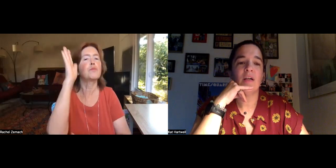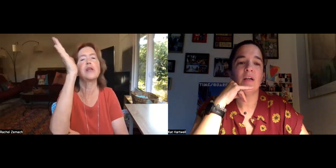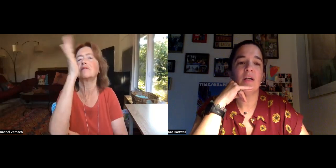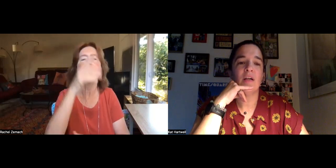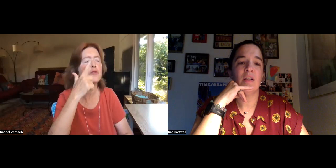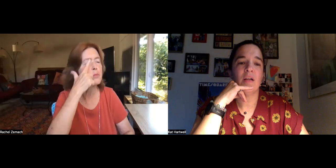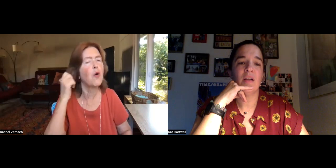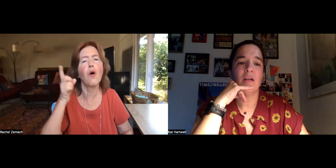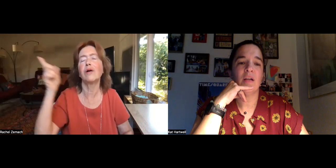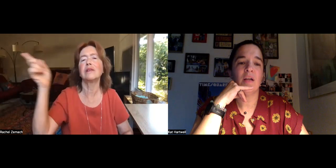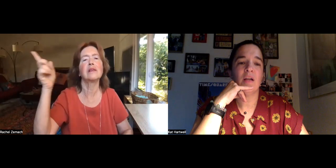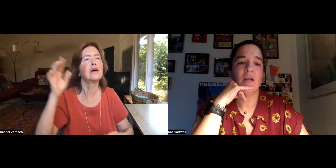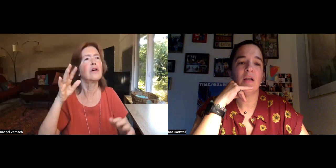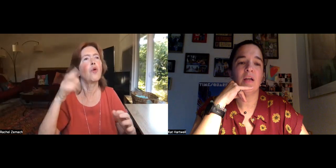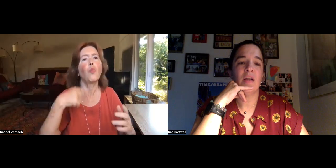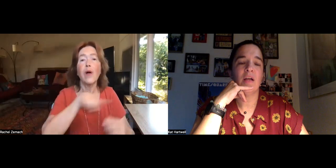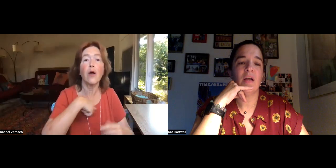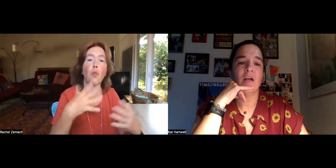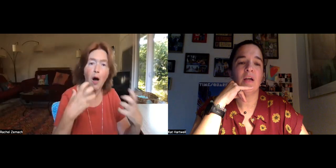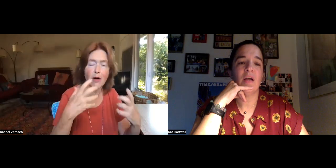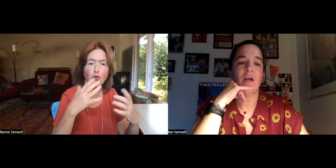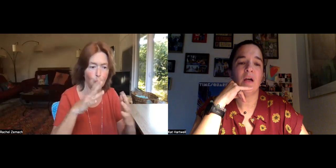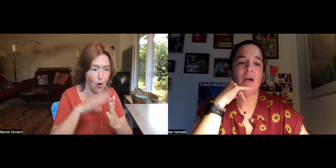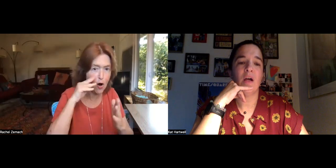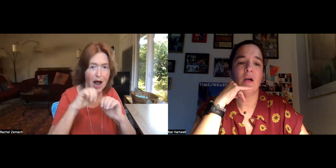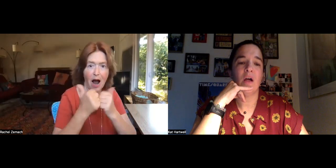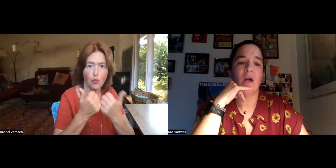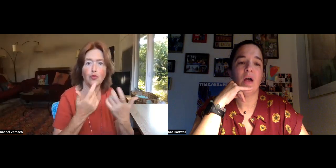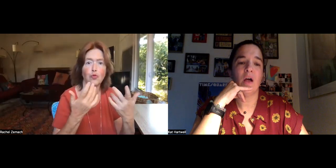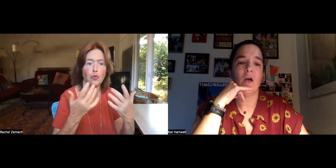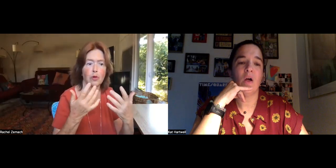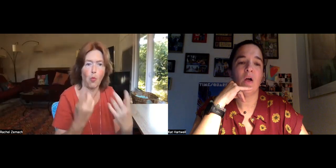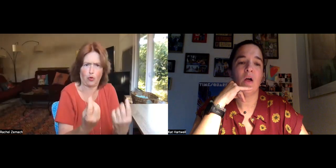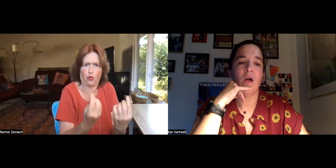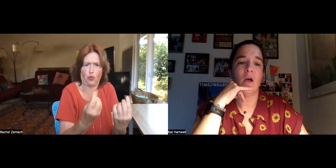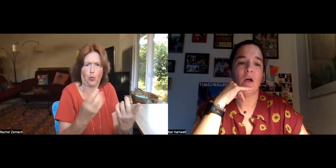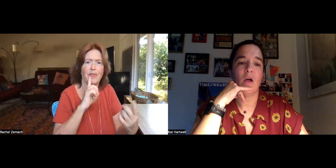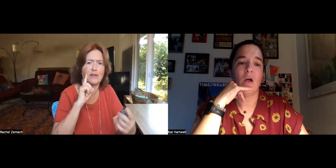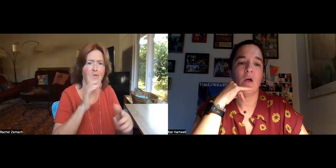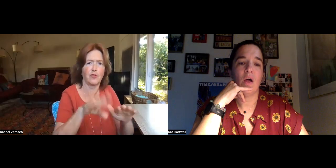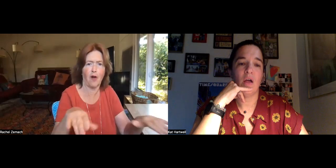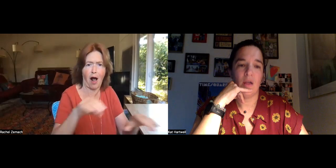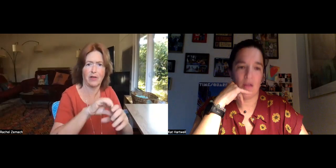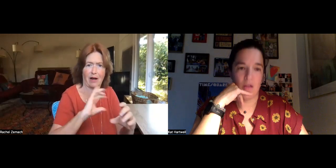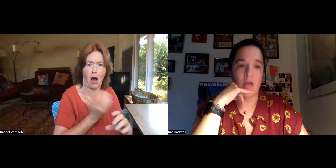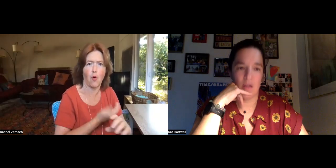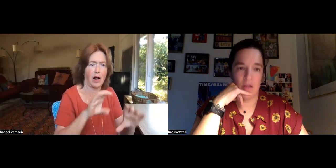But the text because we want to learn how to, what to do with the deaf child in our